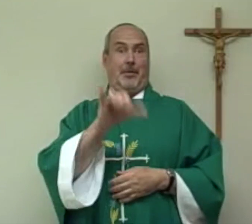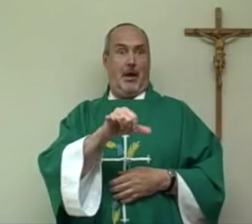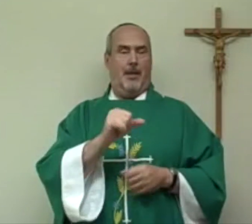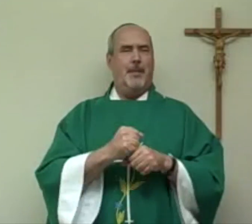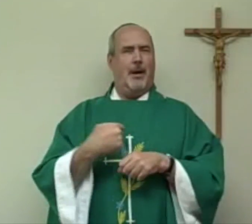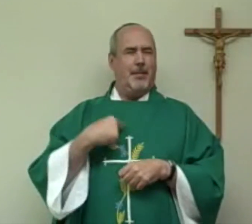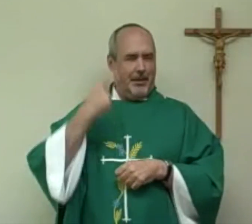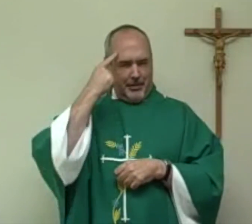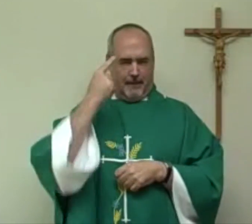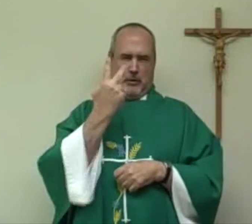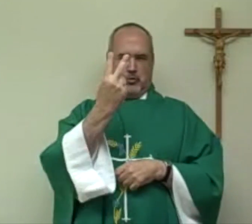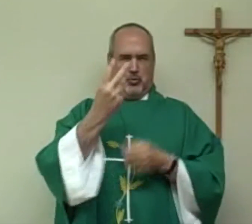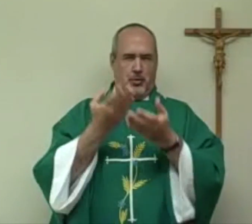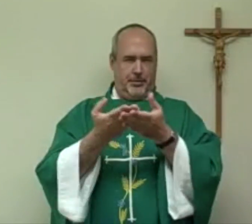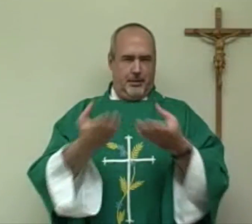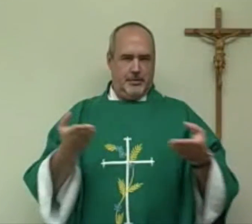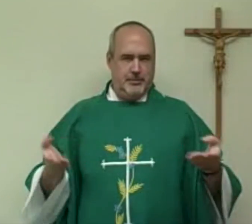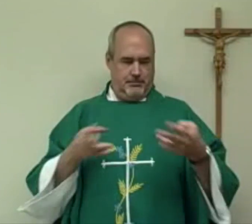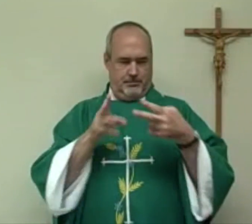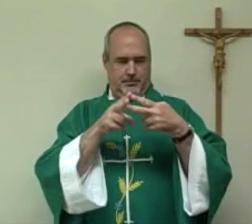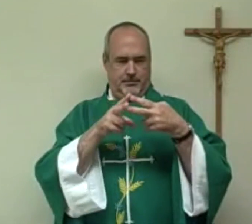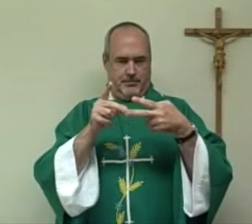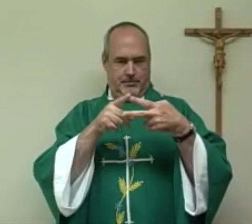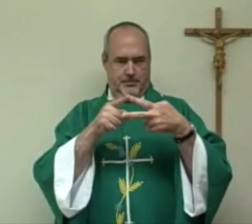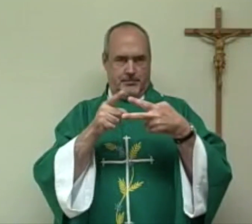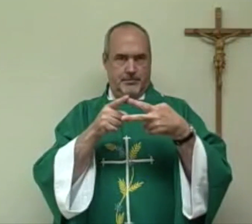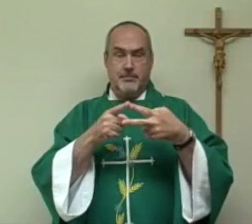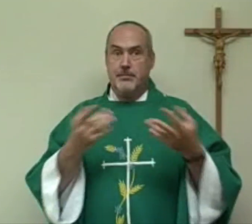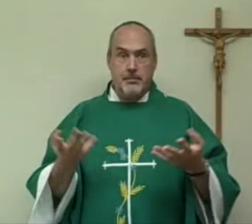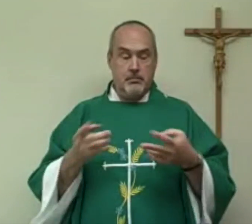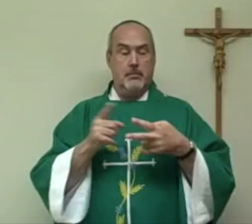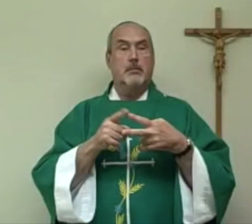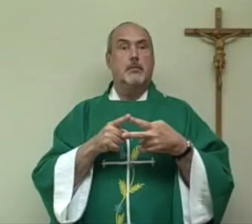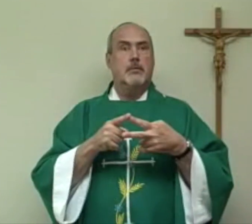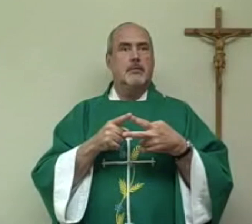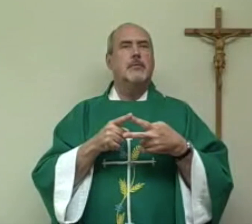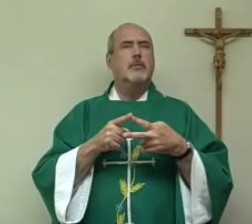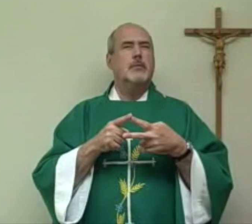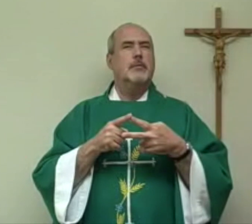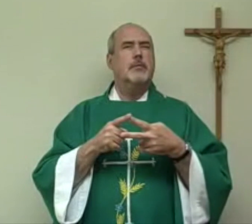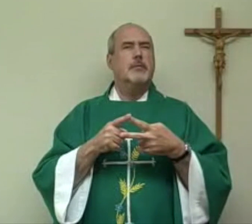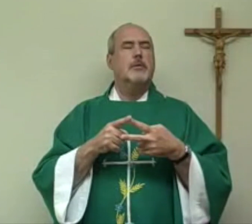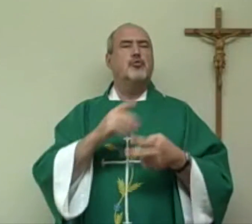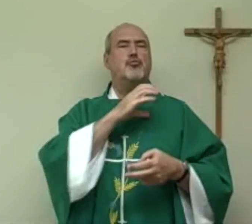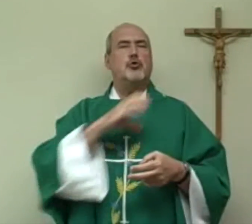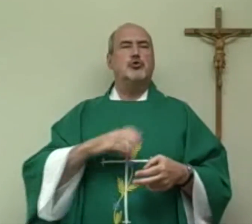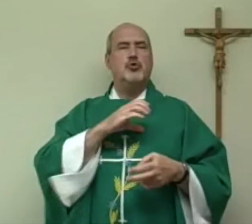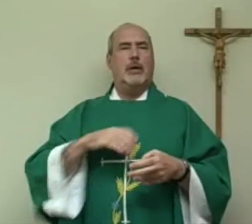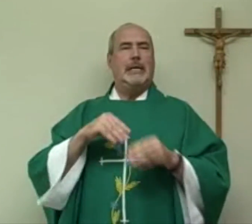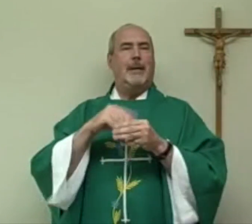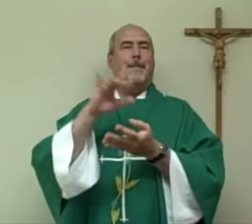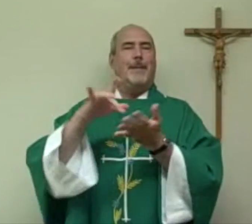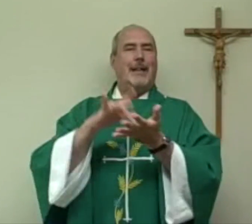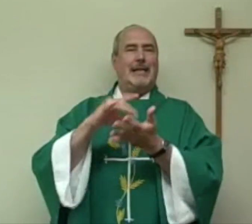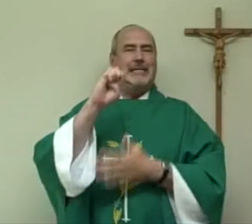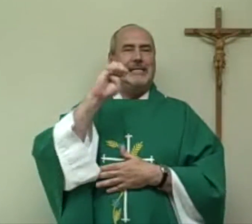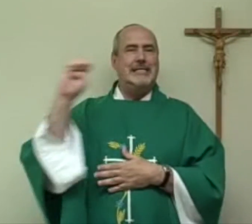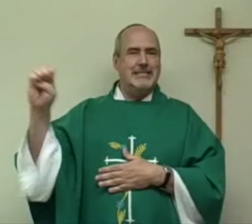However, he was brave and courageous and still said those words. The gospel today makes me think about two